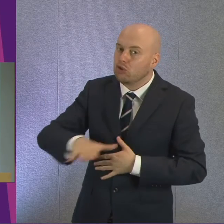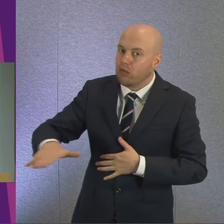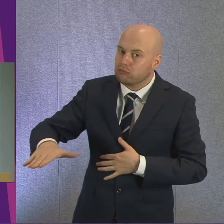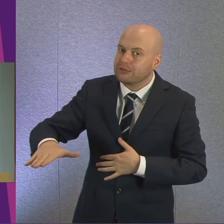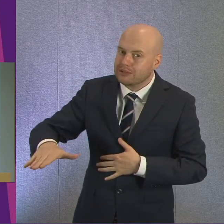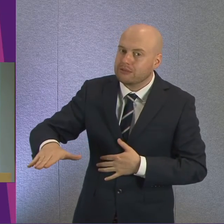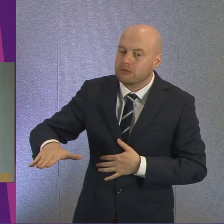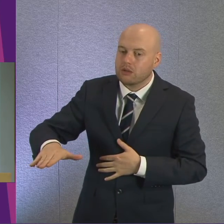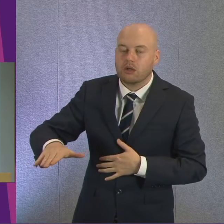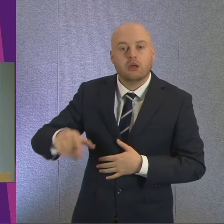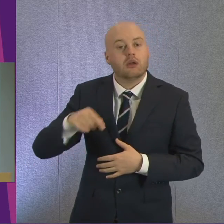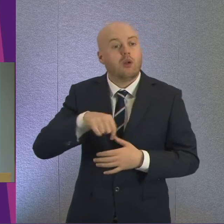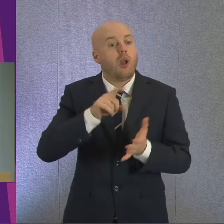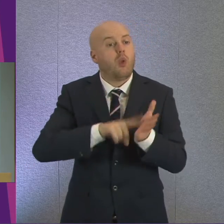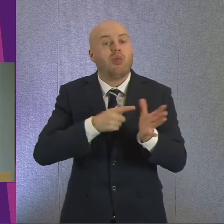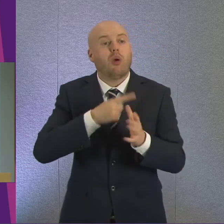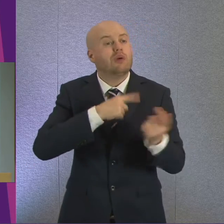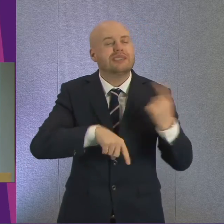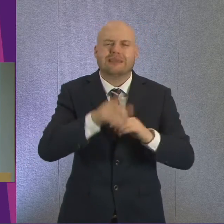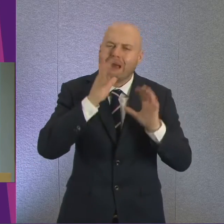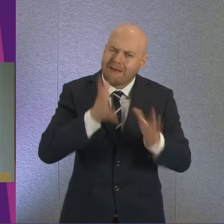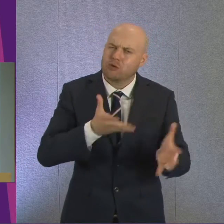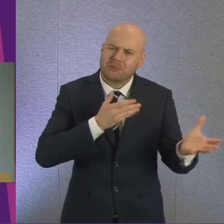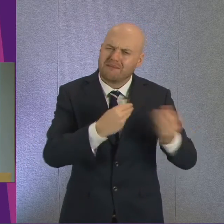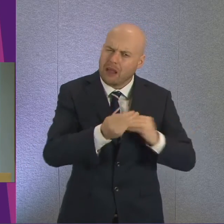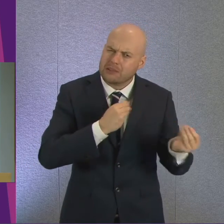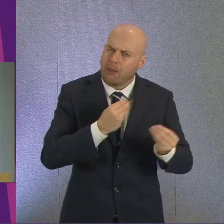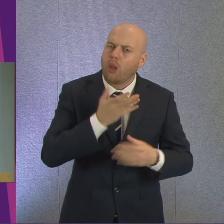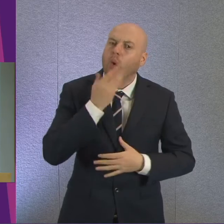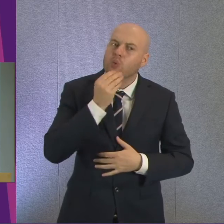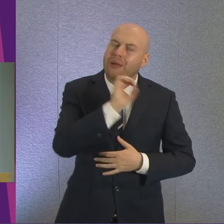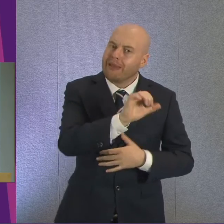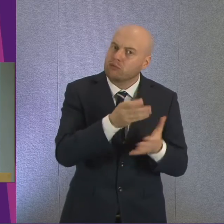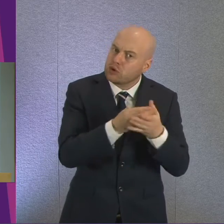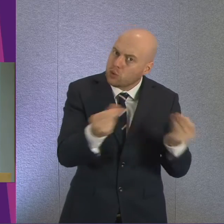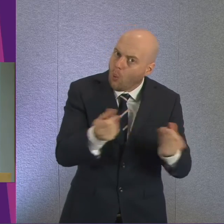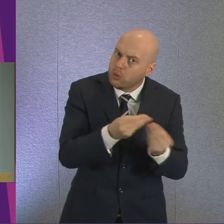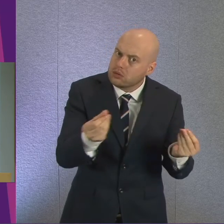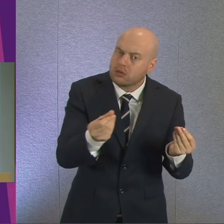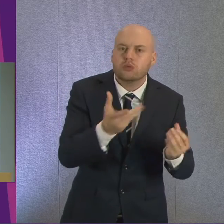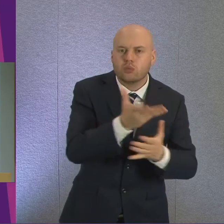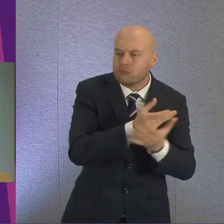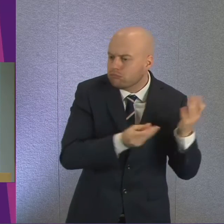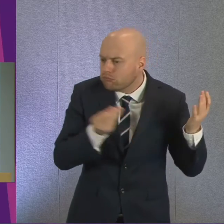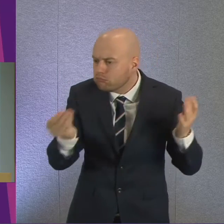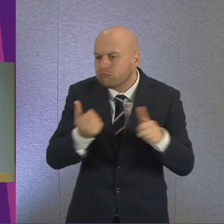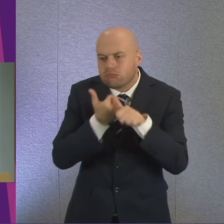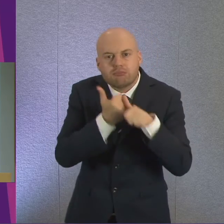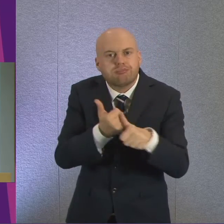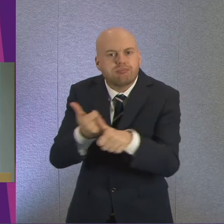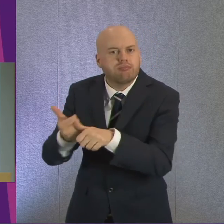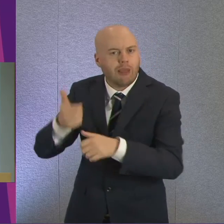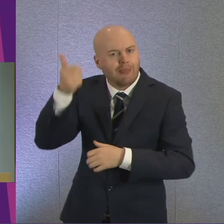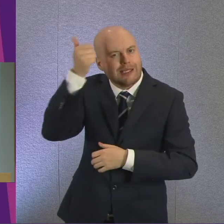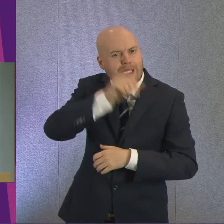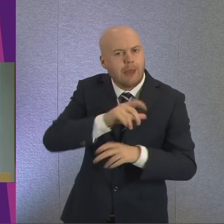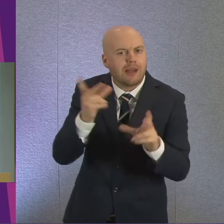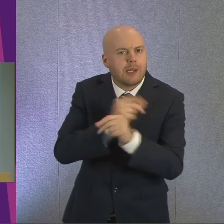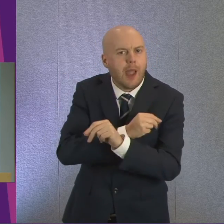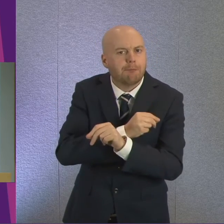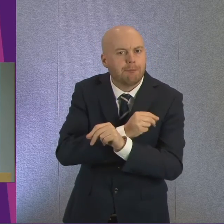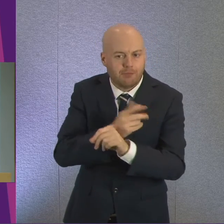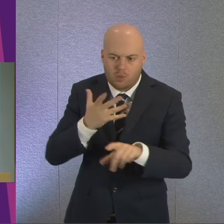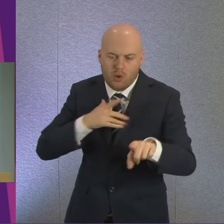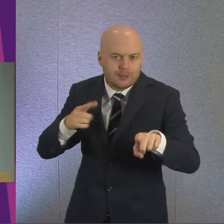with flexibility to redirect resources aimed at closing the attainment gap to help mitigate the impacts of school closures on our